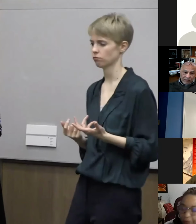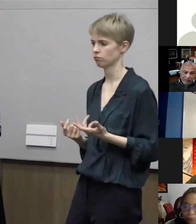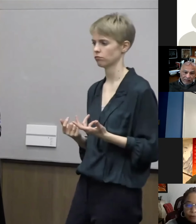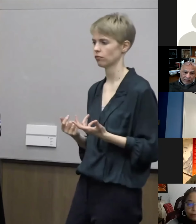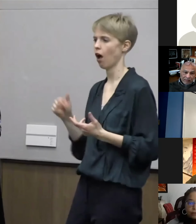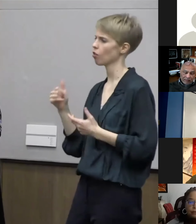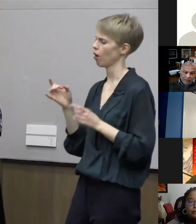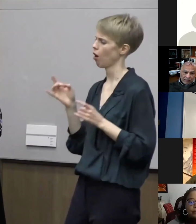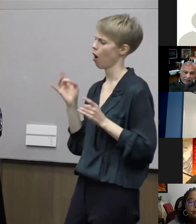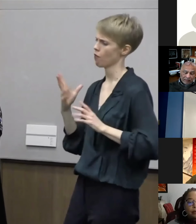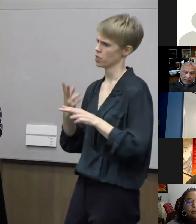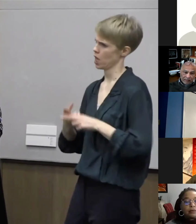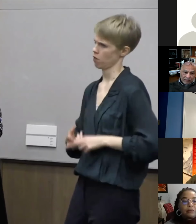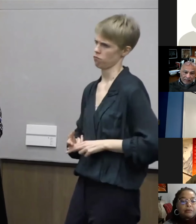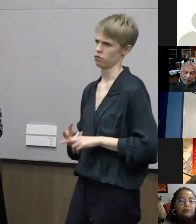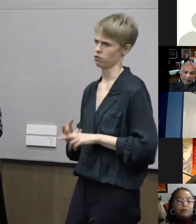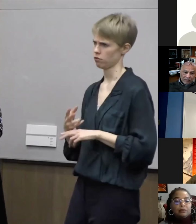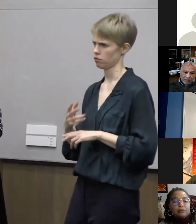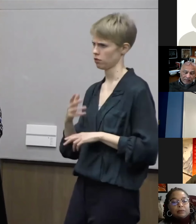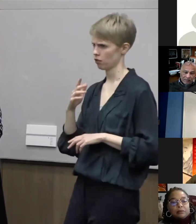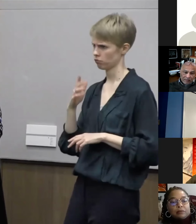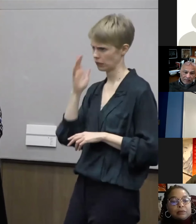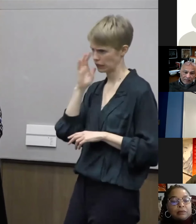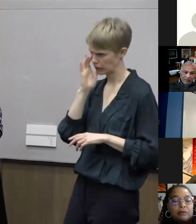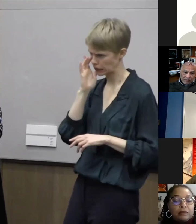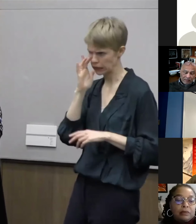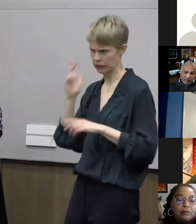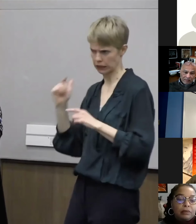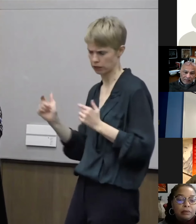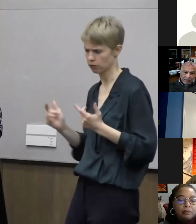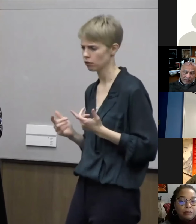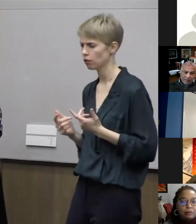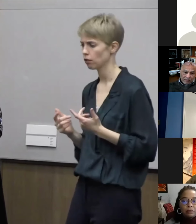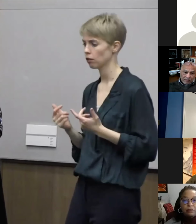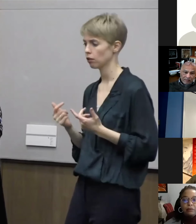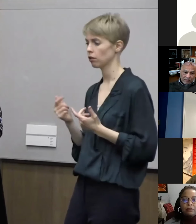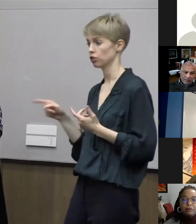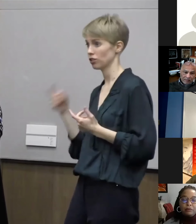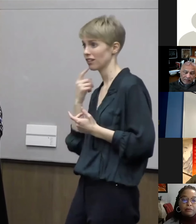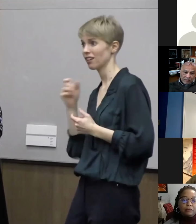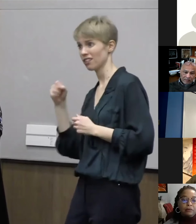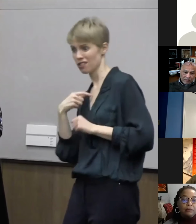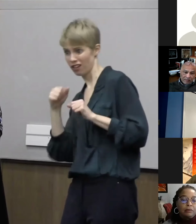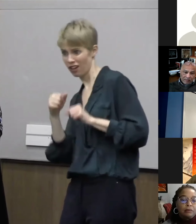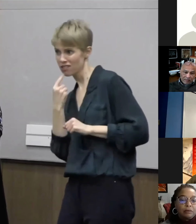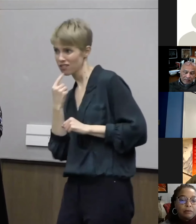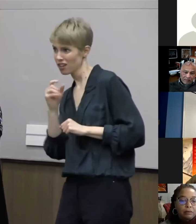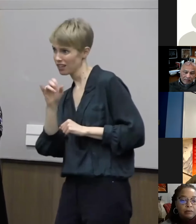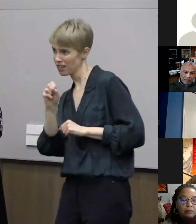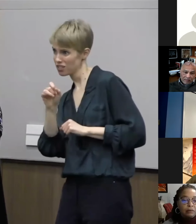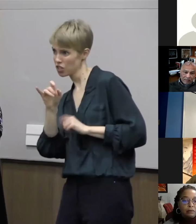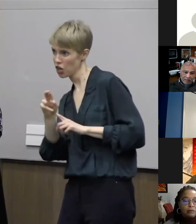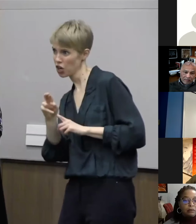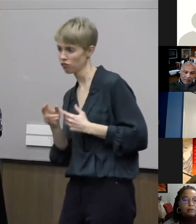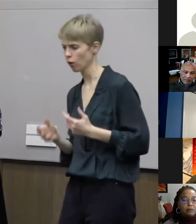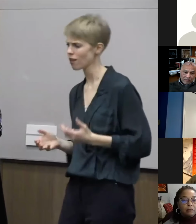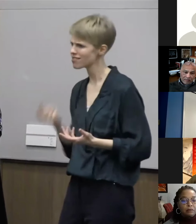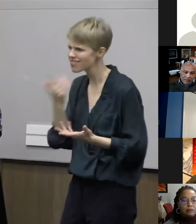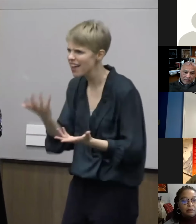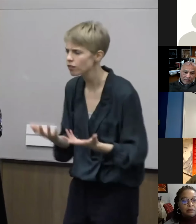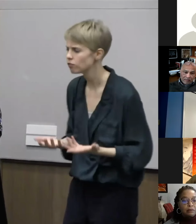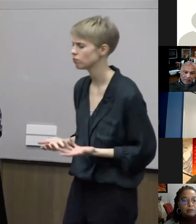other horrible names. And she would say, "Yes, I can say yes, sir." "So, well, say it." And then she said,